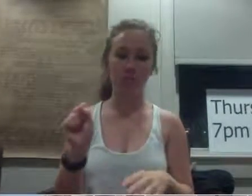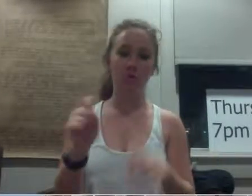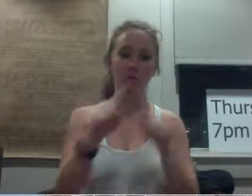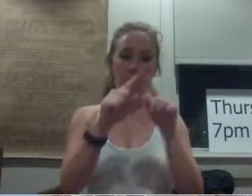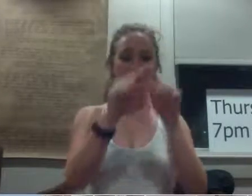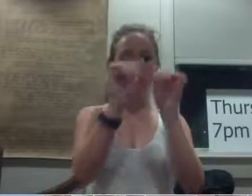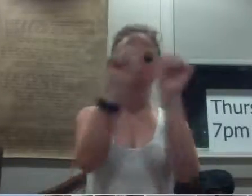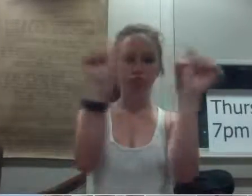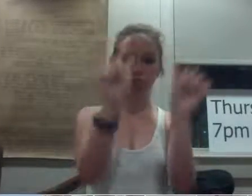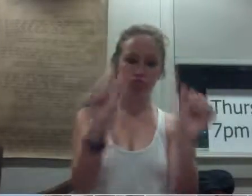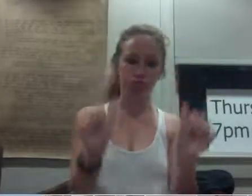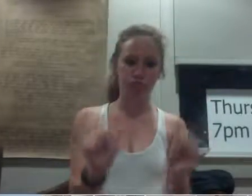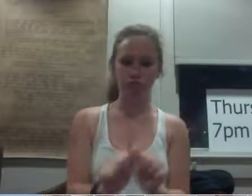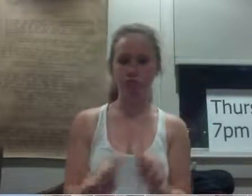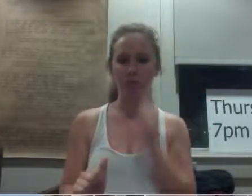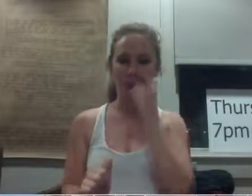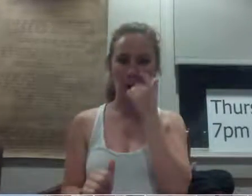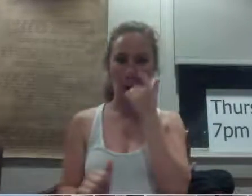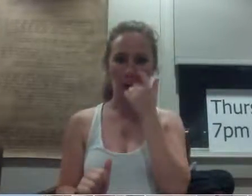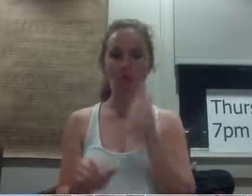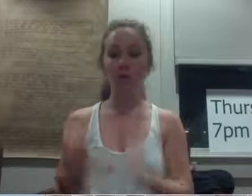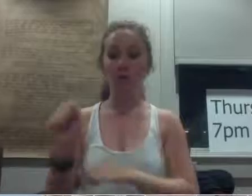Blood cells have a different shape.